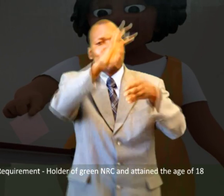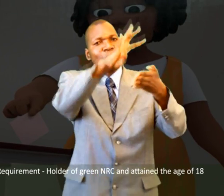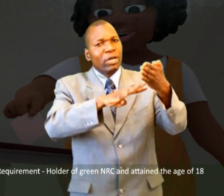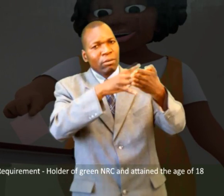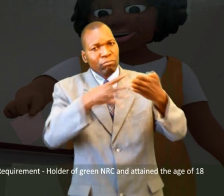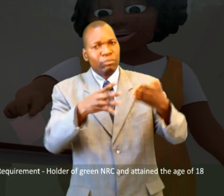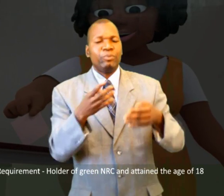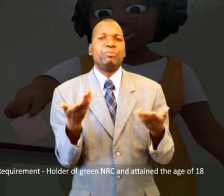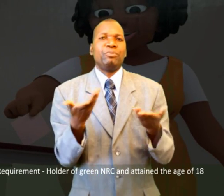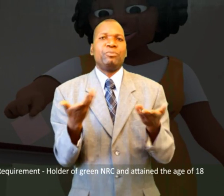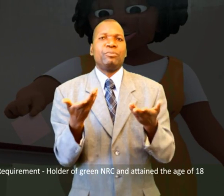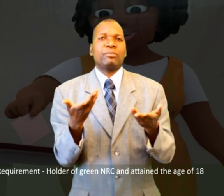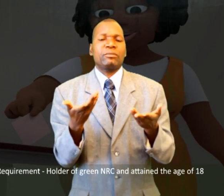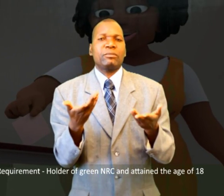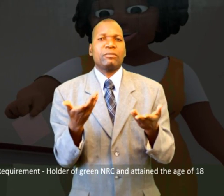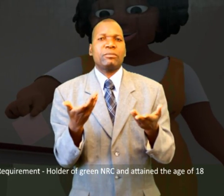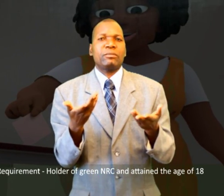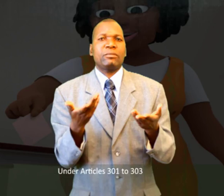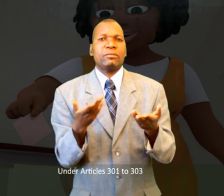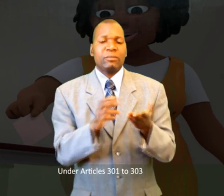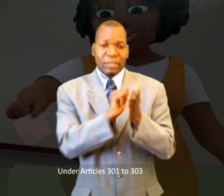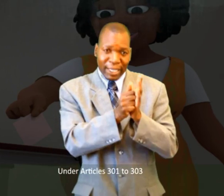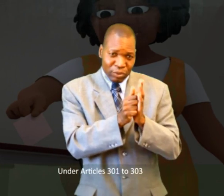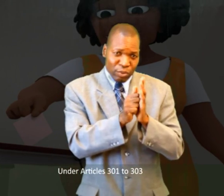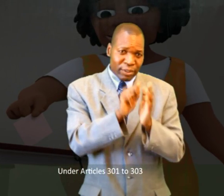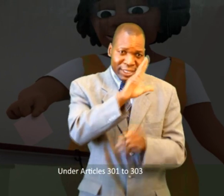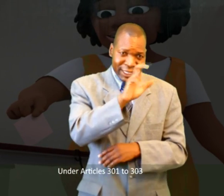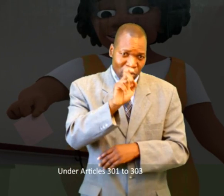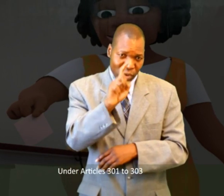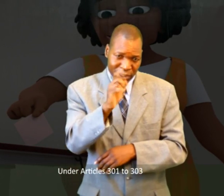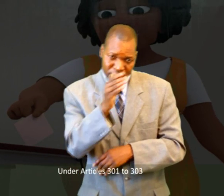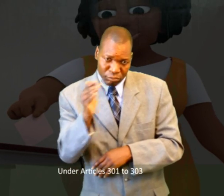green NRC and attained the age of 18. Under Articles